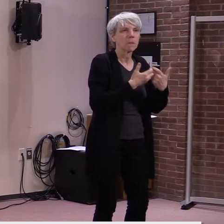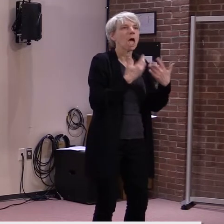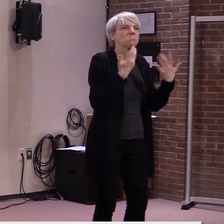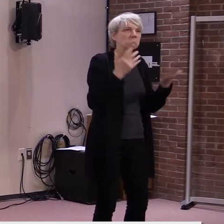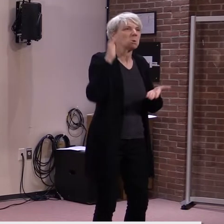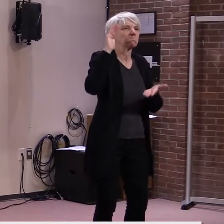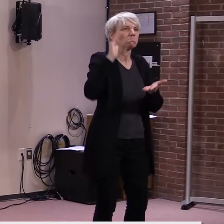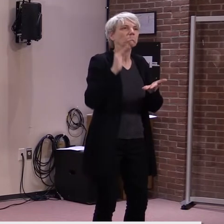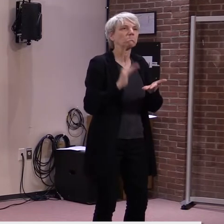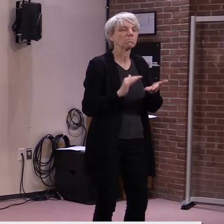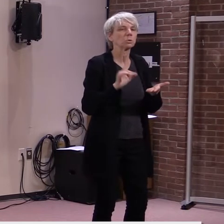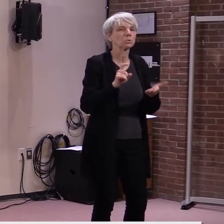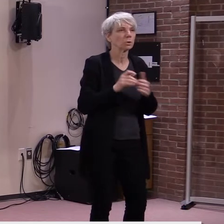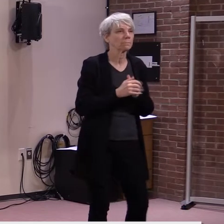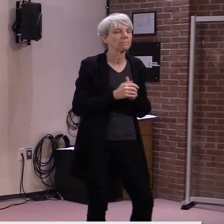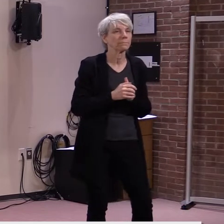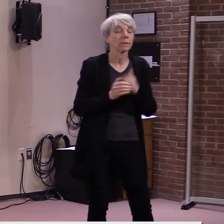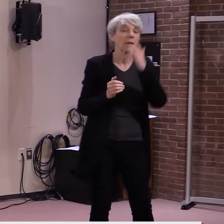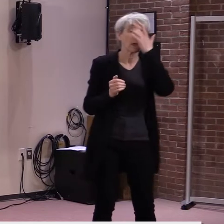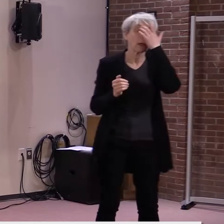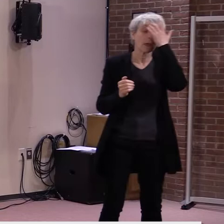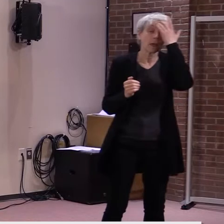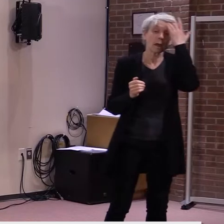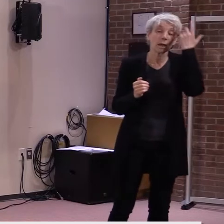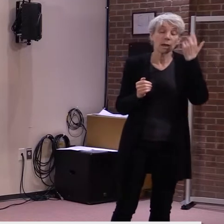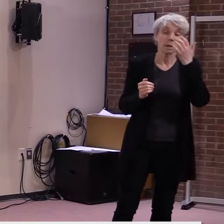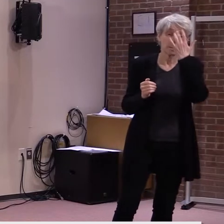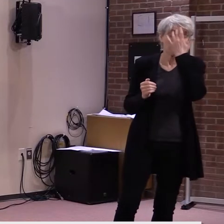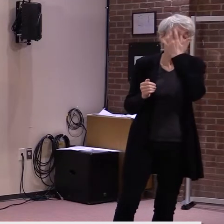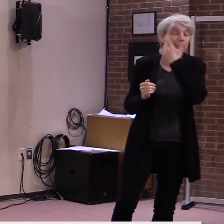as I said, from those high capacity